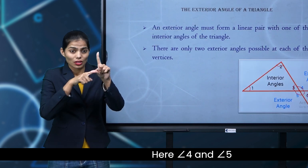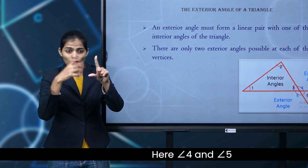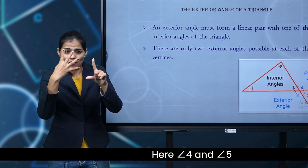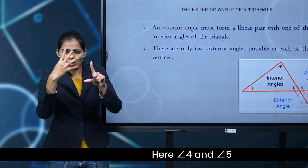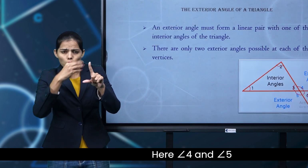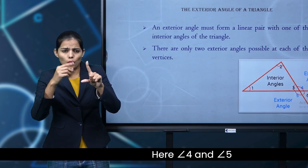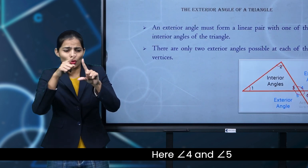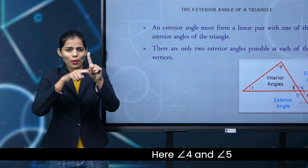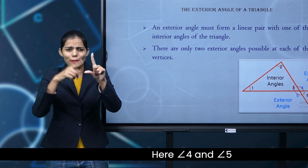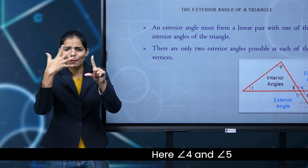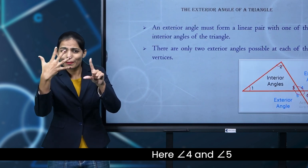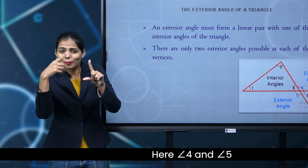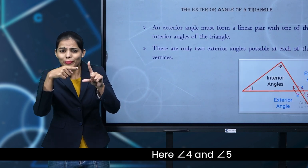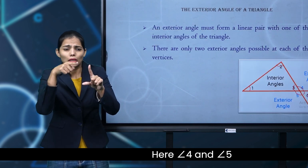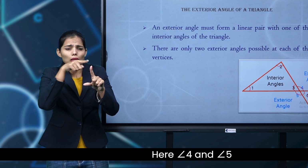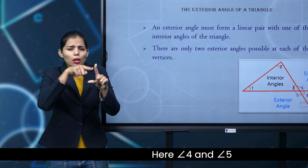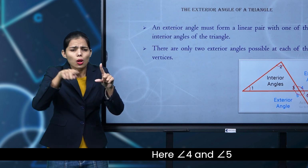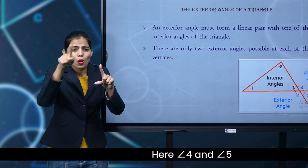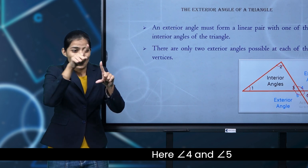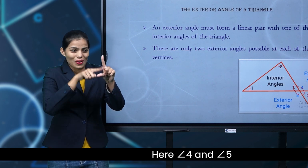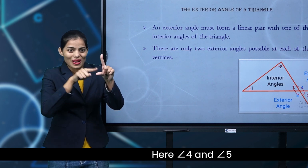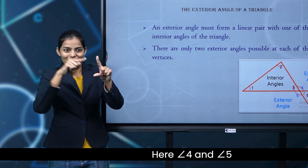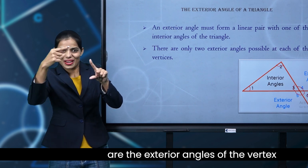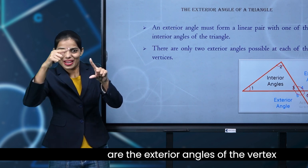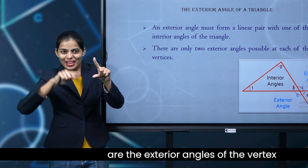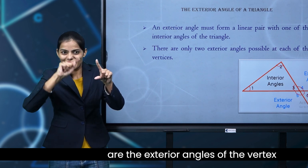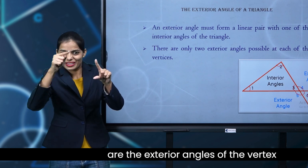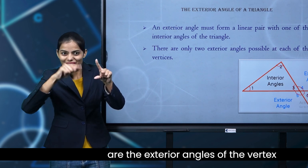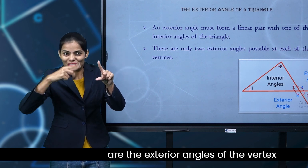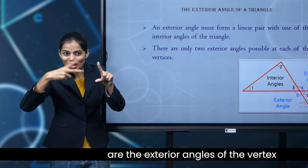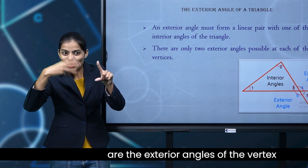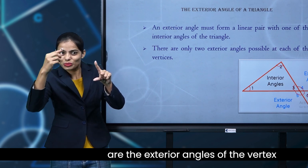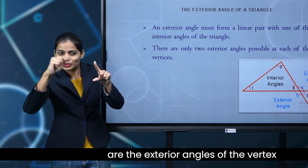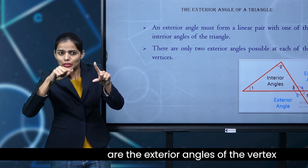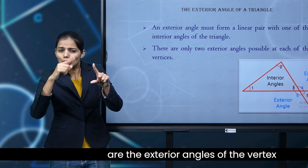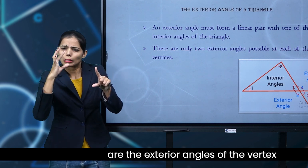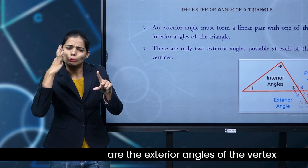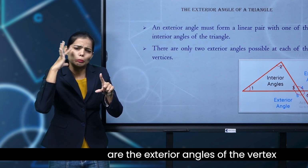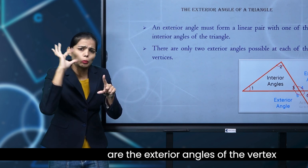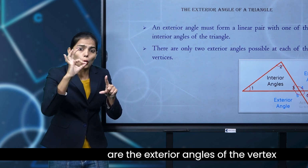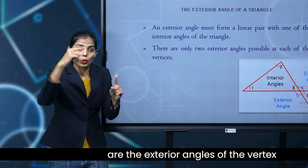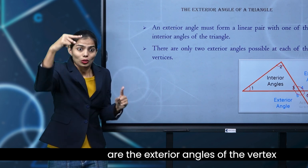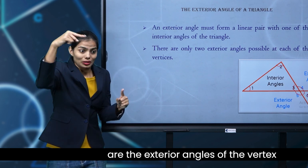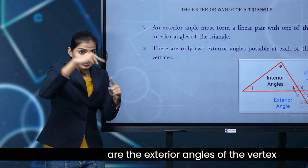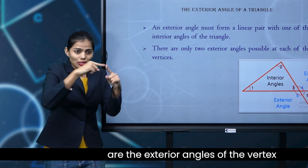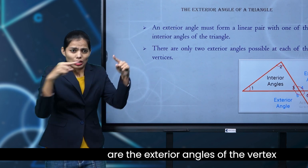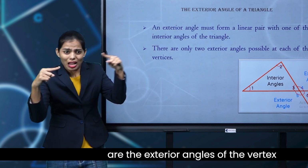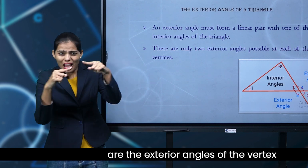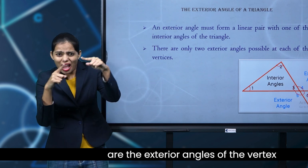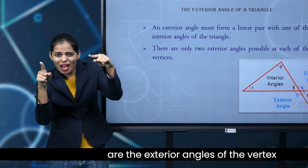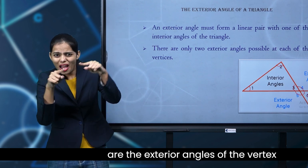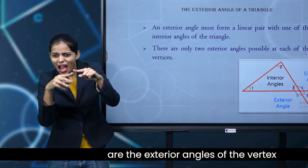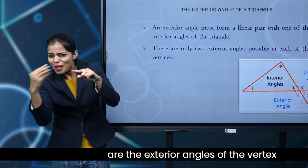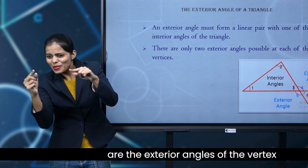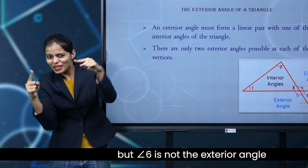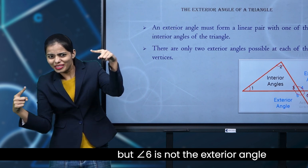Here, angle 4 and angle 5 are the exterior angles of the vertex.